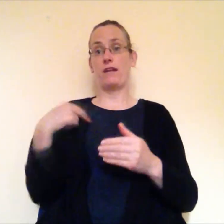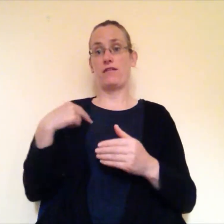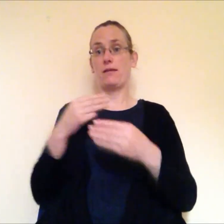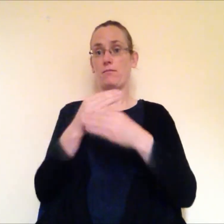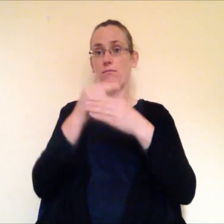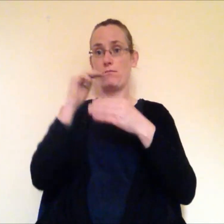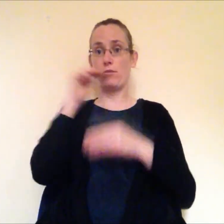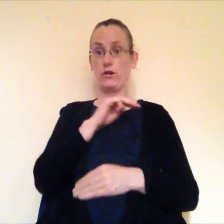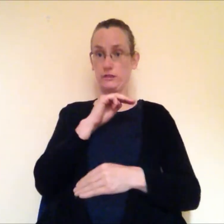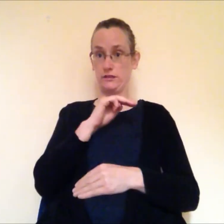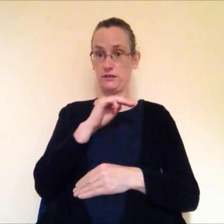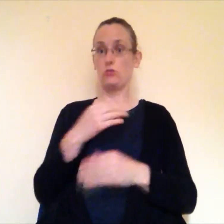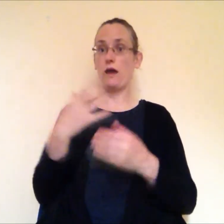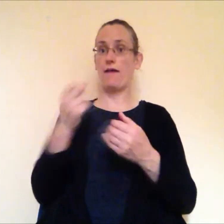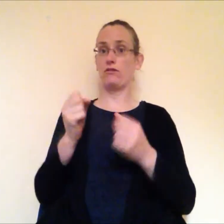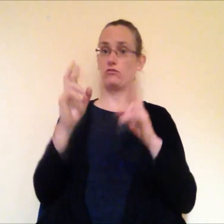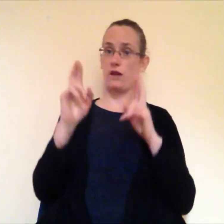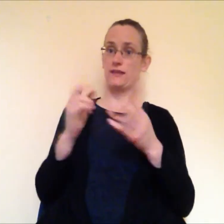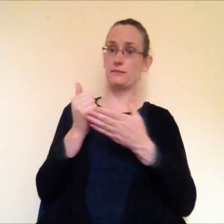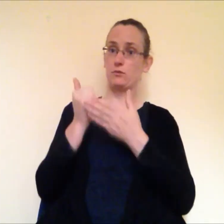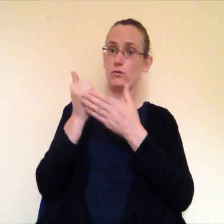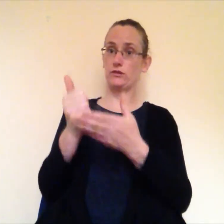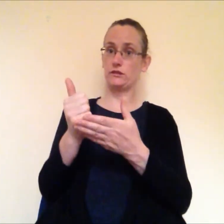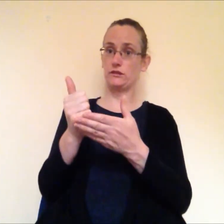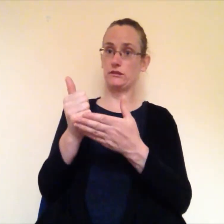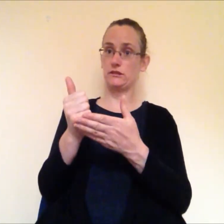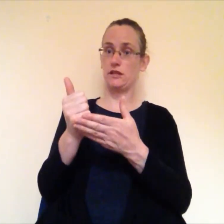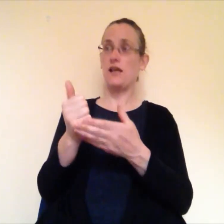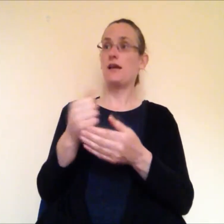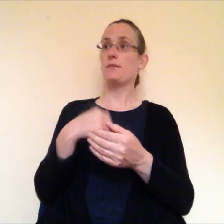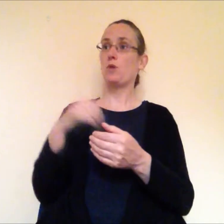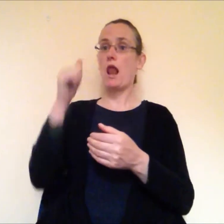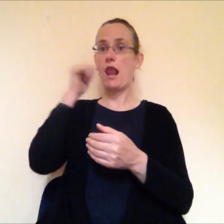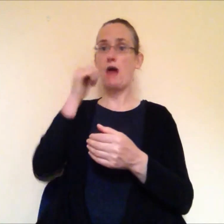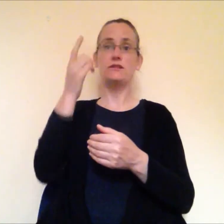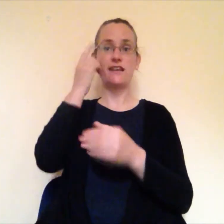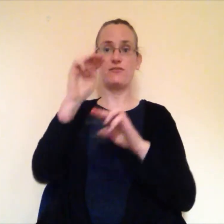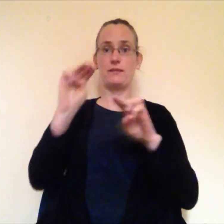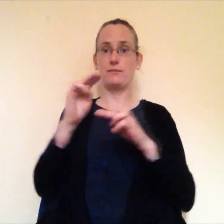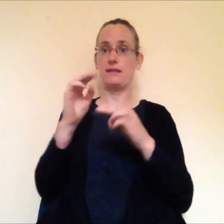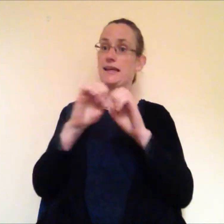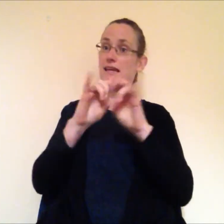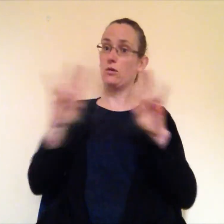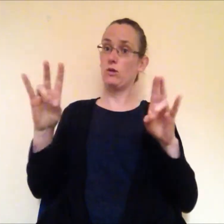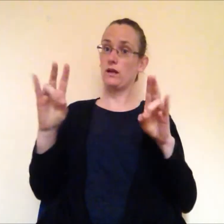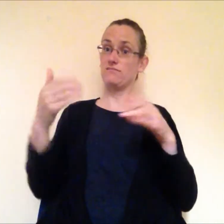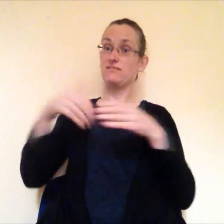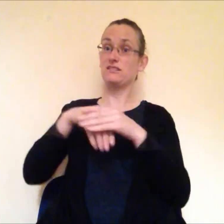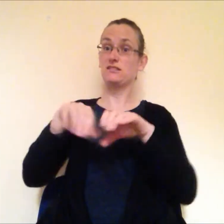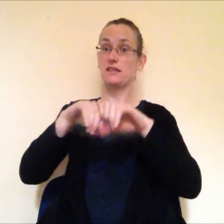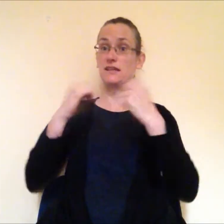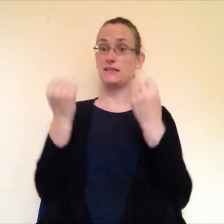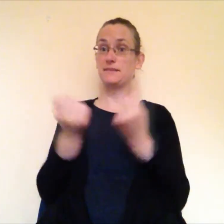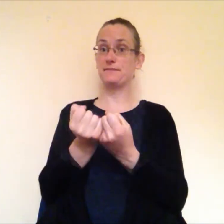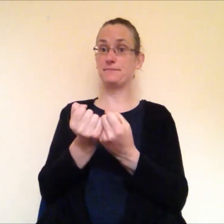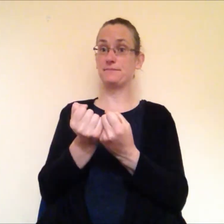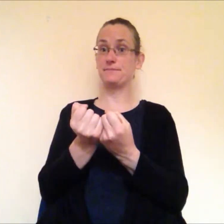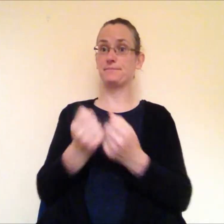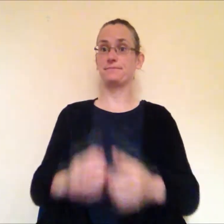important to have the appropriate support to be able to be an equal participant within society. I'm thinking of one that would be a very serious one.